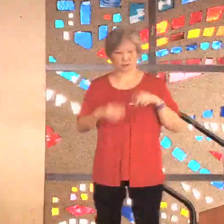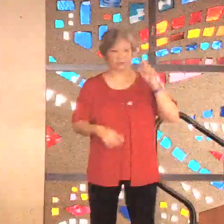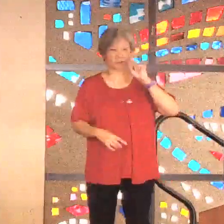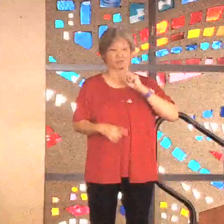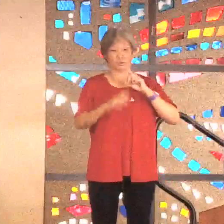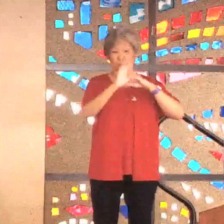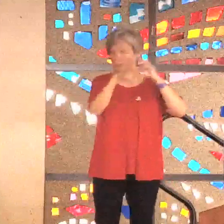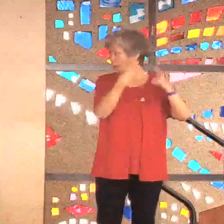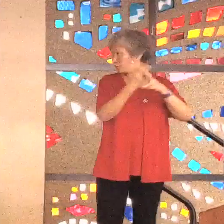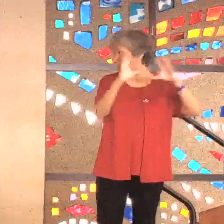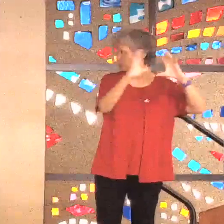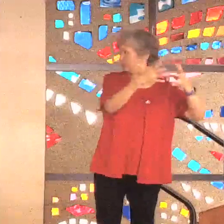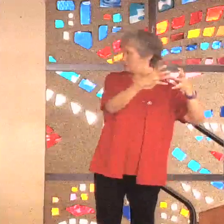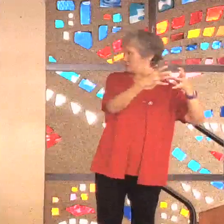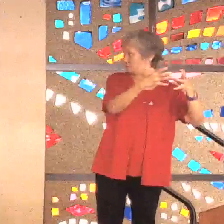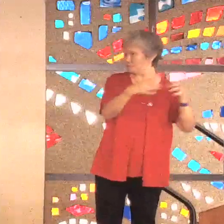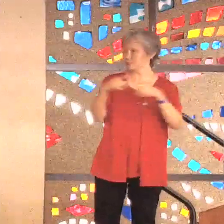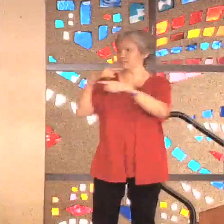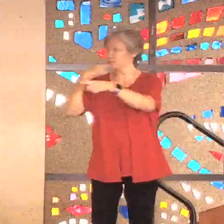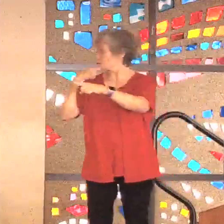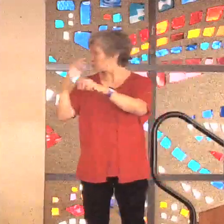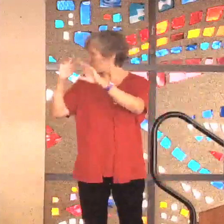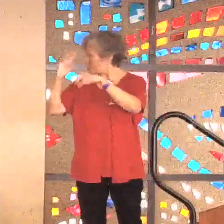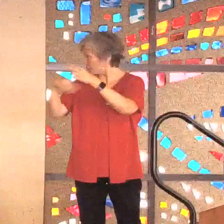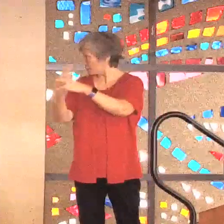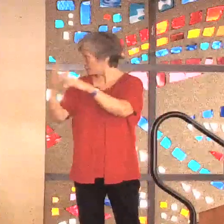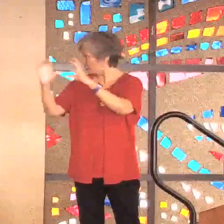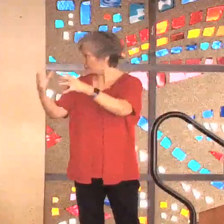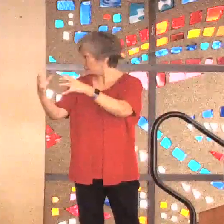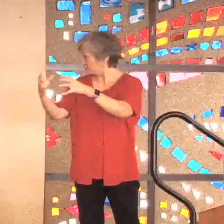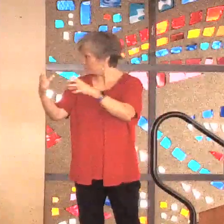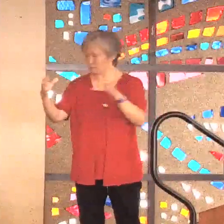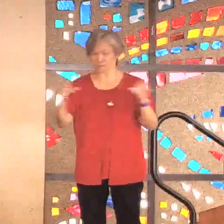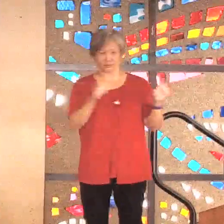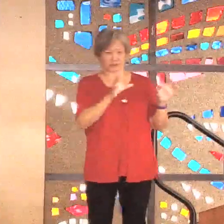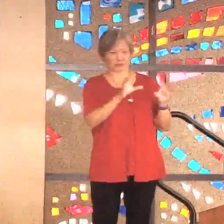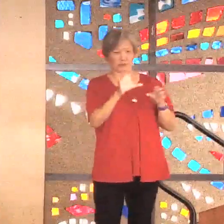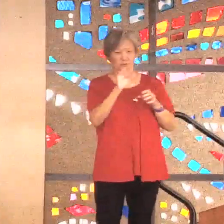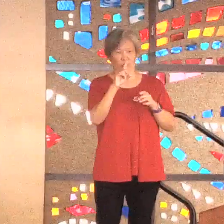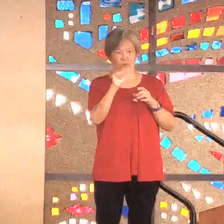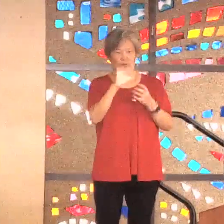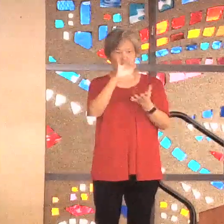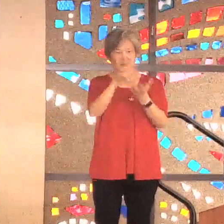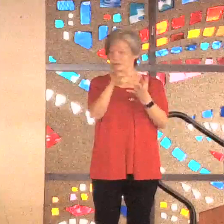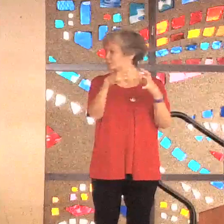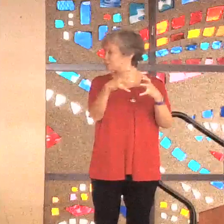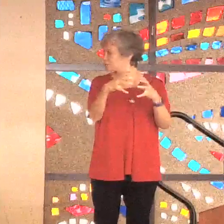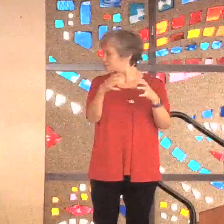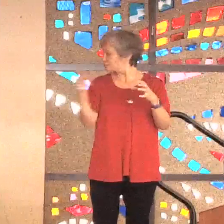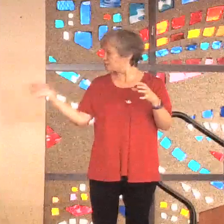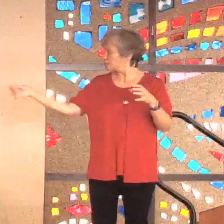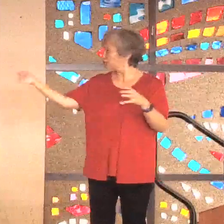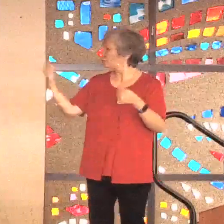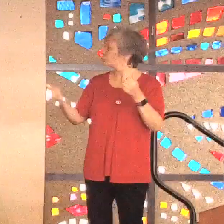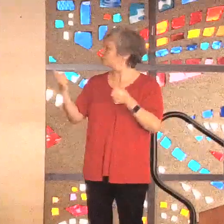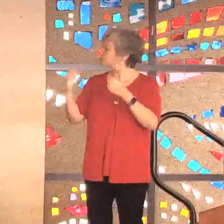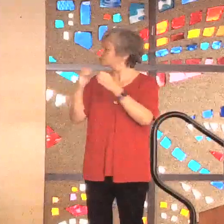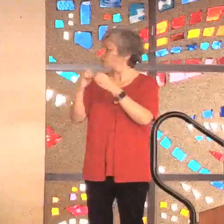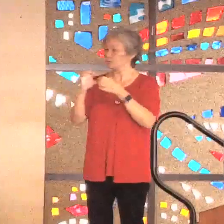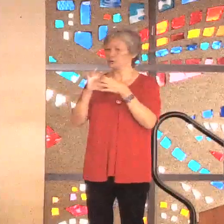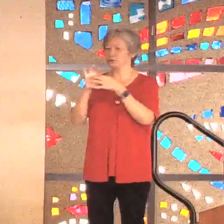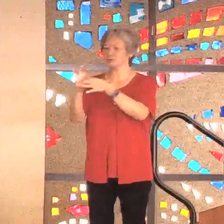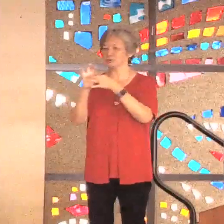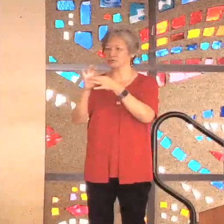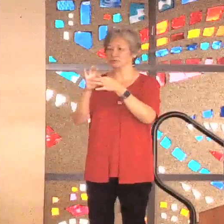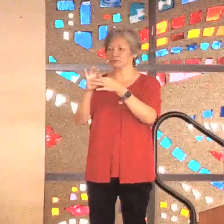All right, well. Now, okay, we have a deaf world and we have a hearing world, right? And a coda tends to be in the